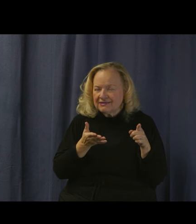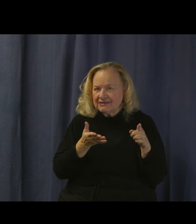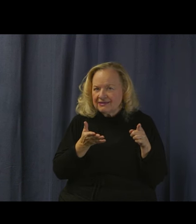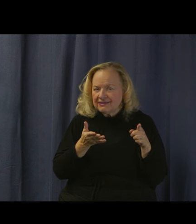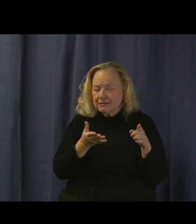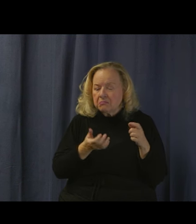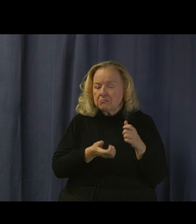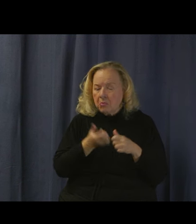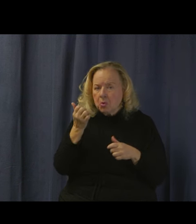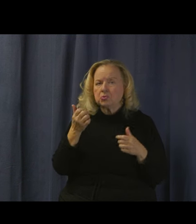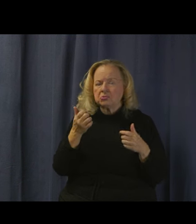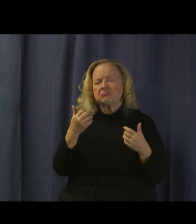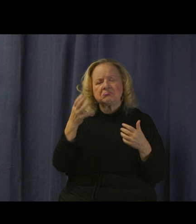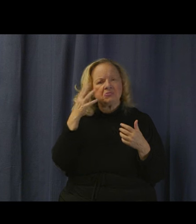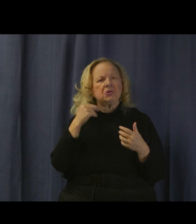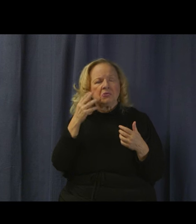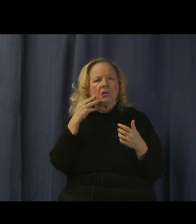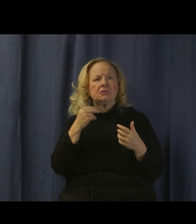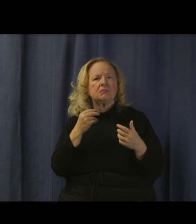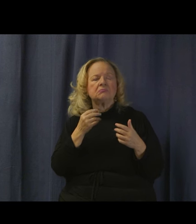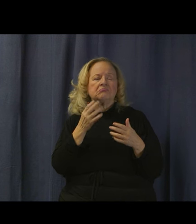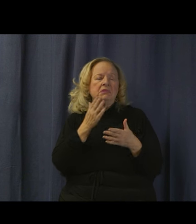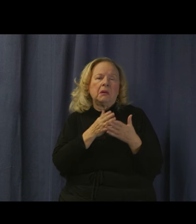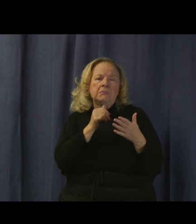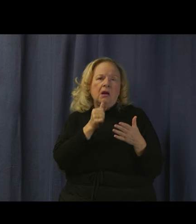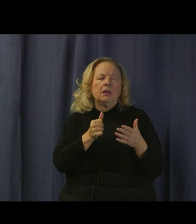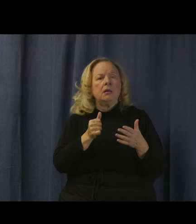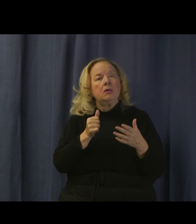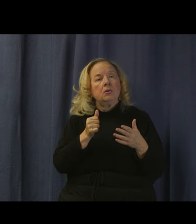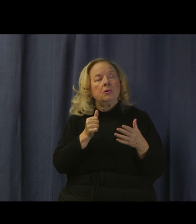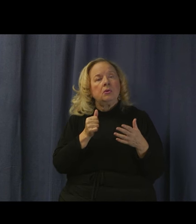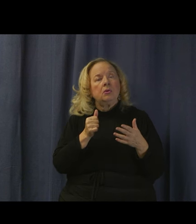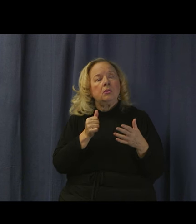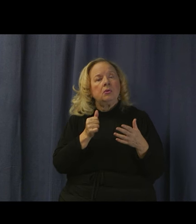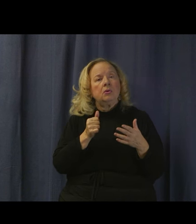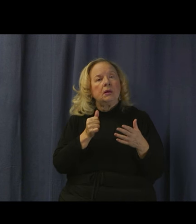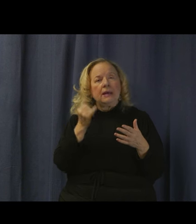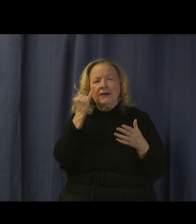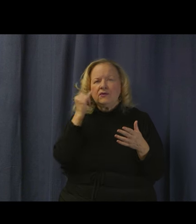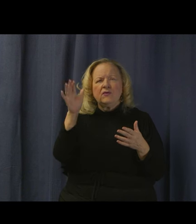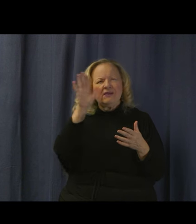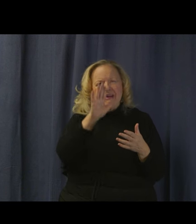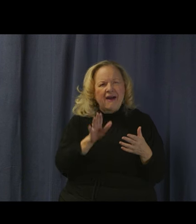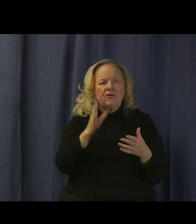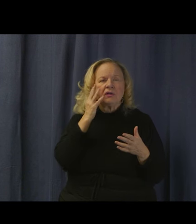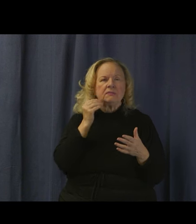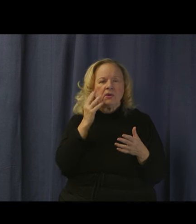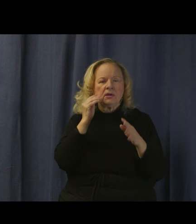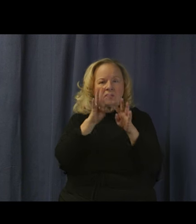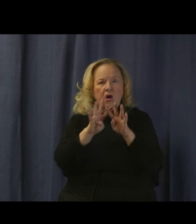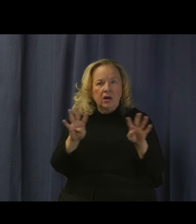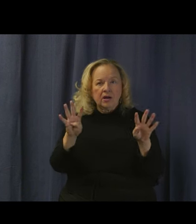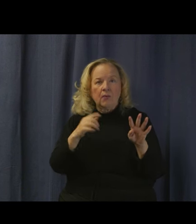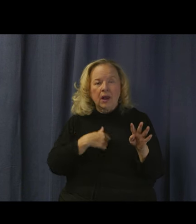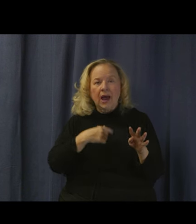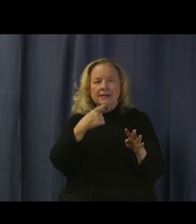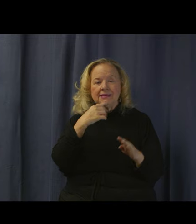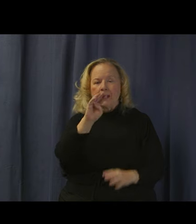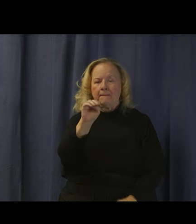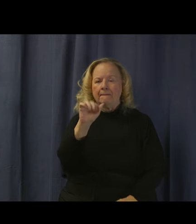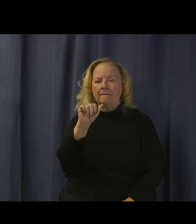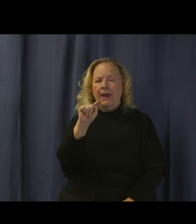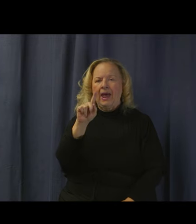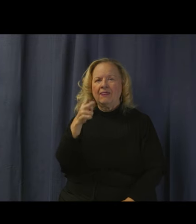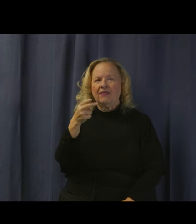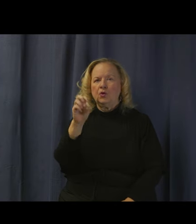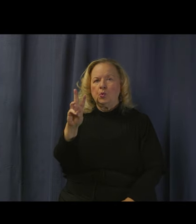haven't. How many of you that have never been to a Hanukkah service, when I say Matthew 24, we need